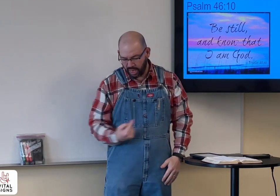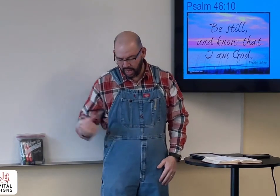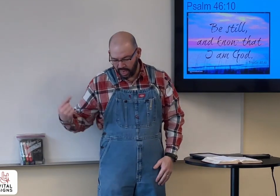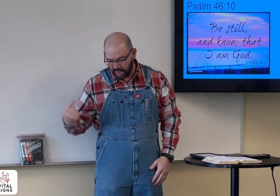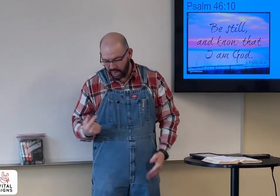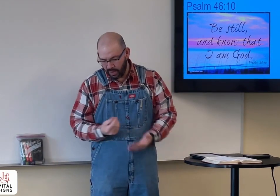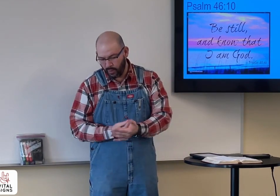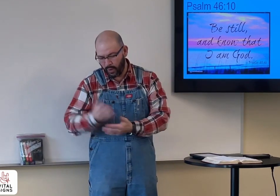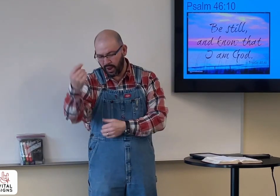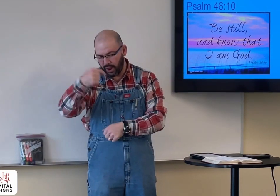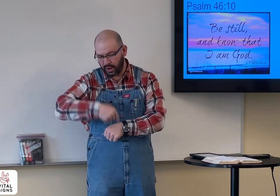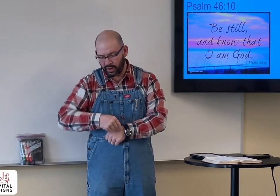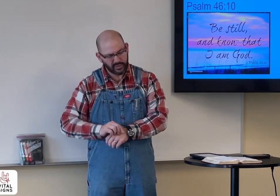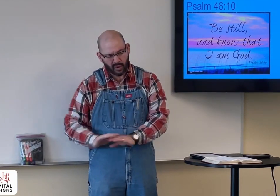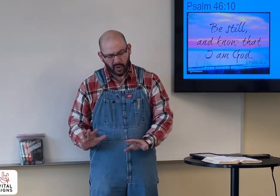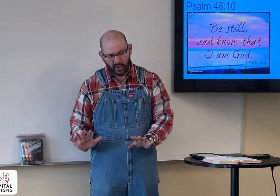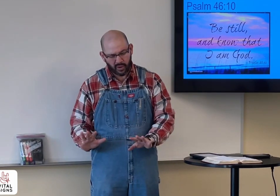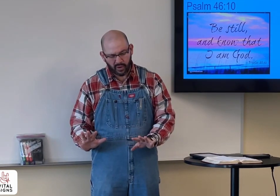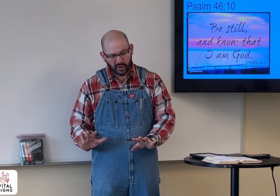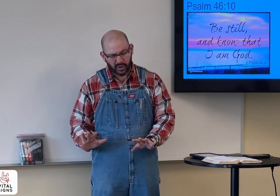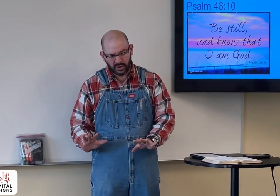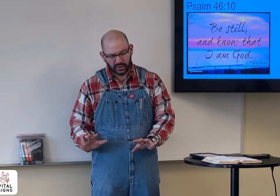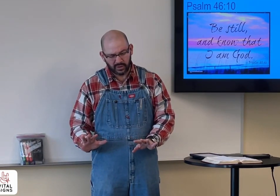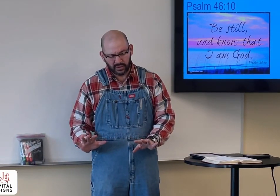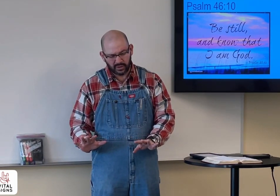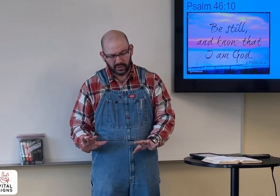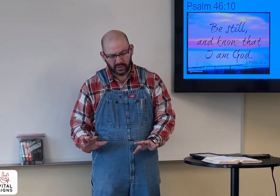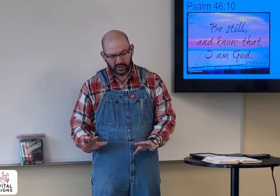Not just alone to waste time, no.